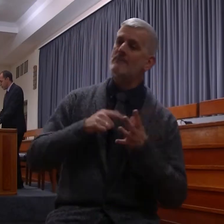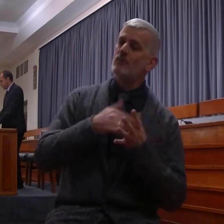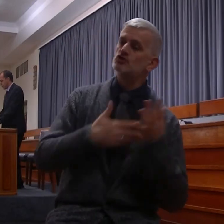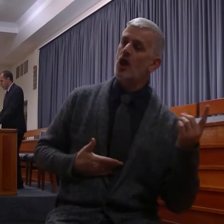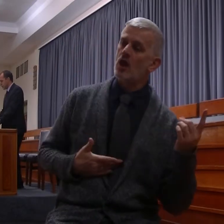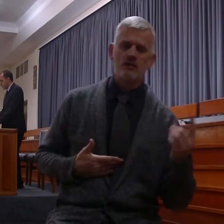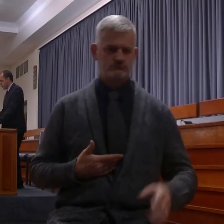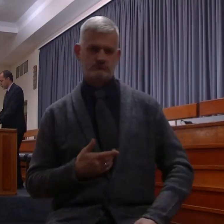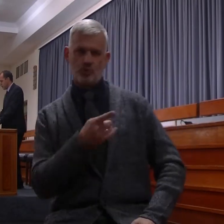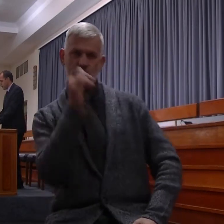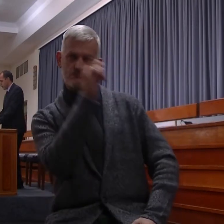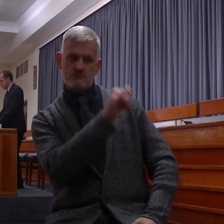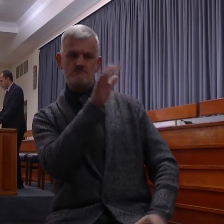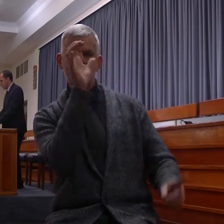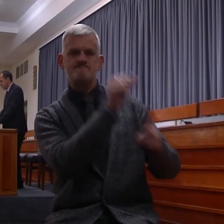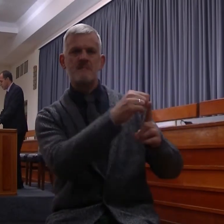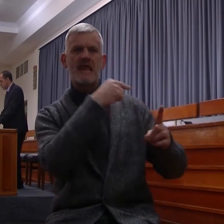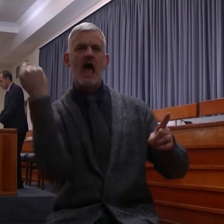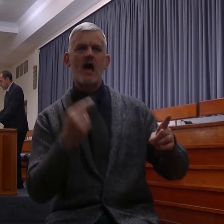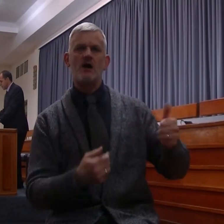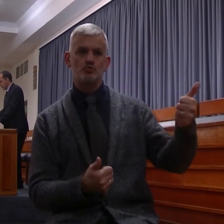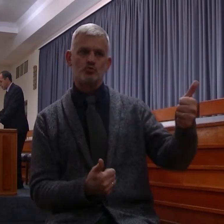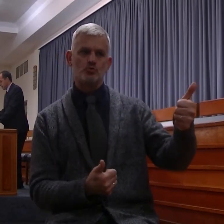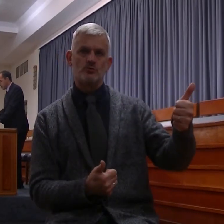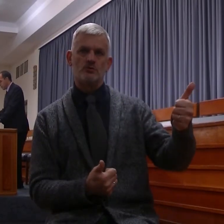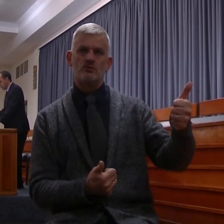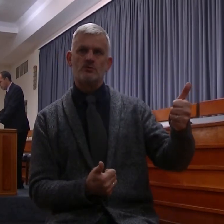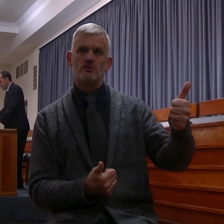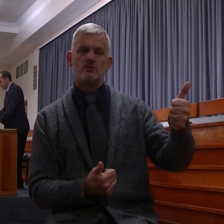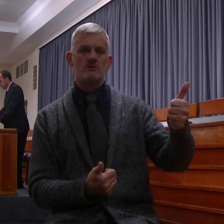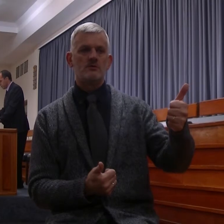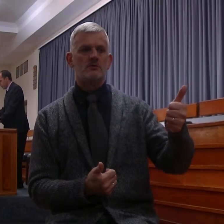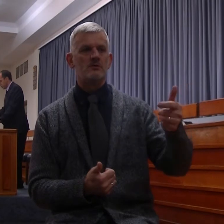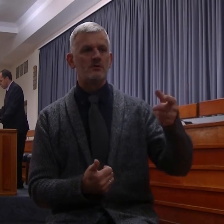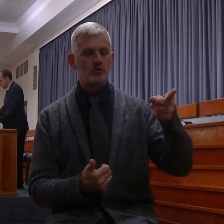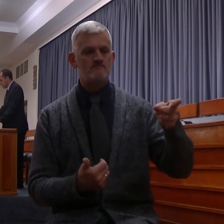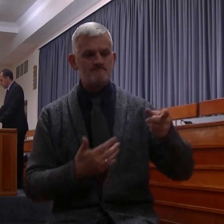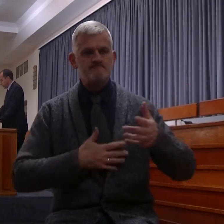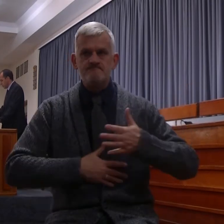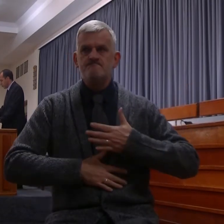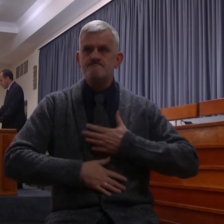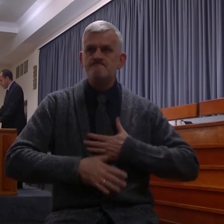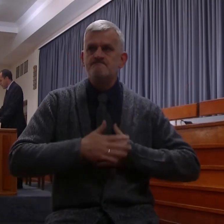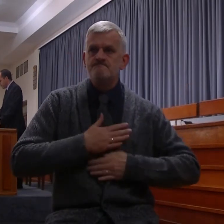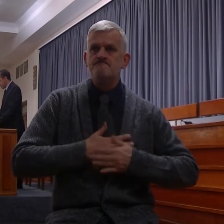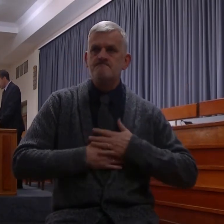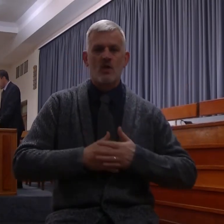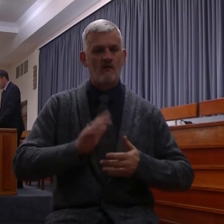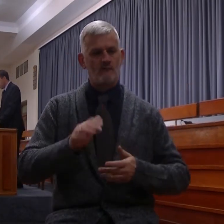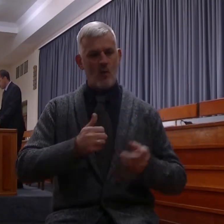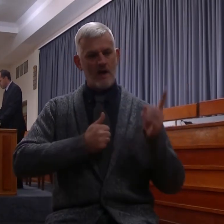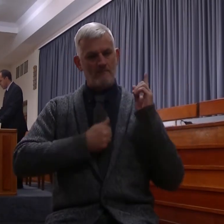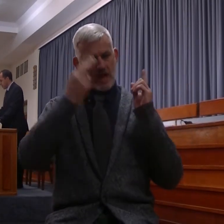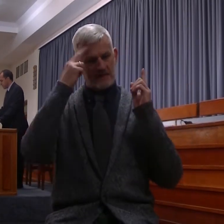not, and hast found them liars, and hast borne and hast patience, and for my name's sake